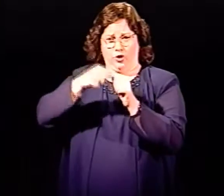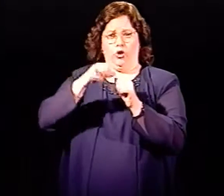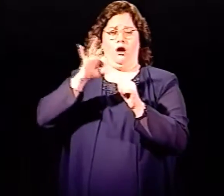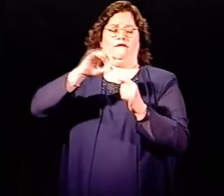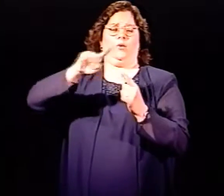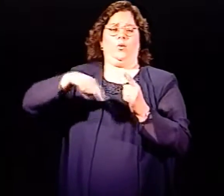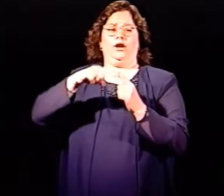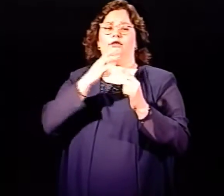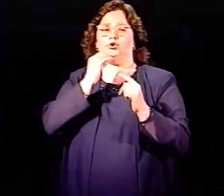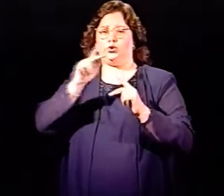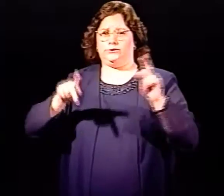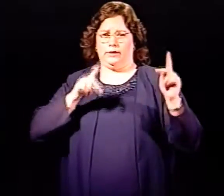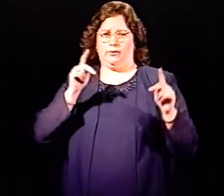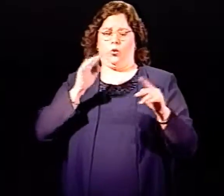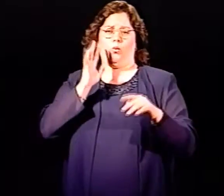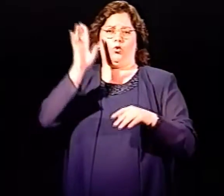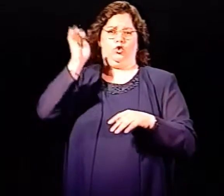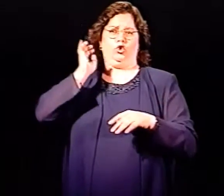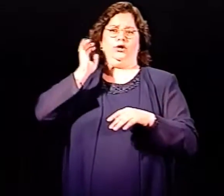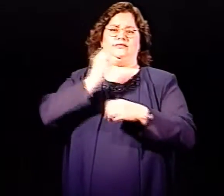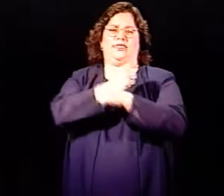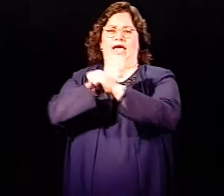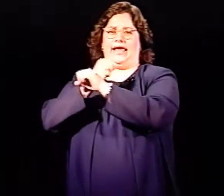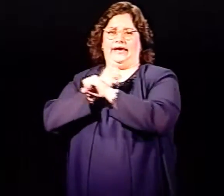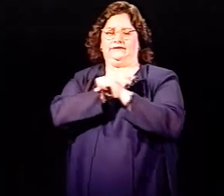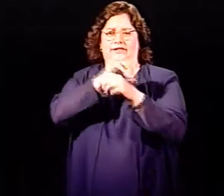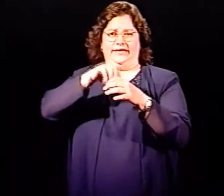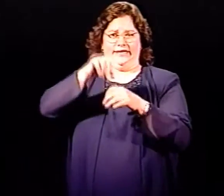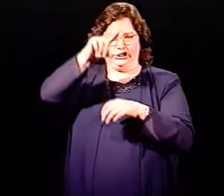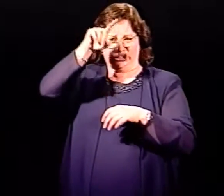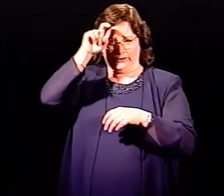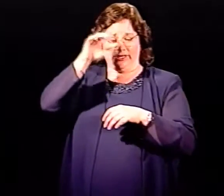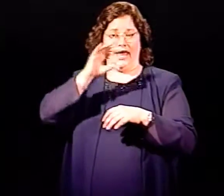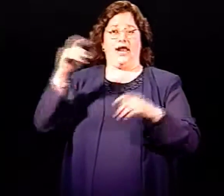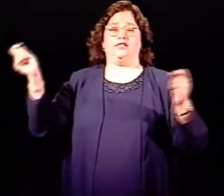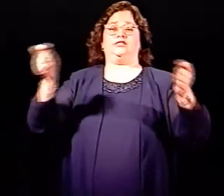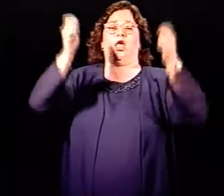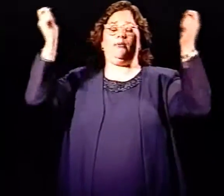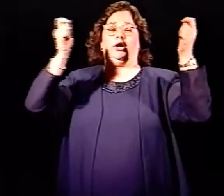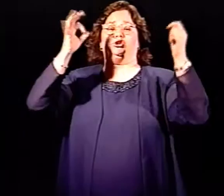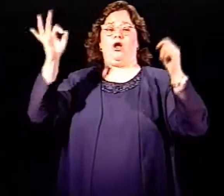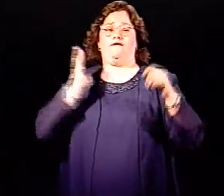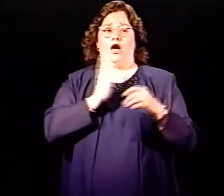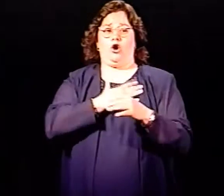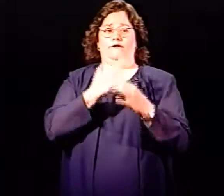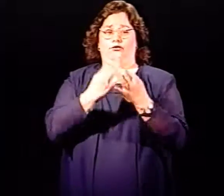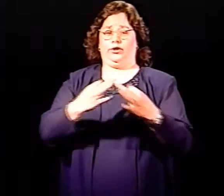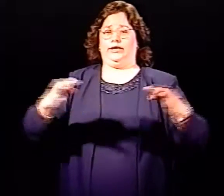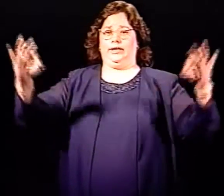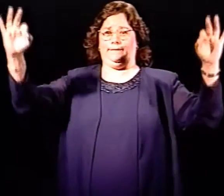when the Jewish people were slaves in Egypt and a celebration of our freedom.